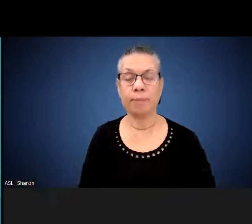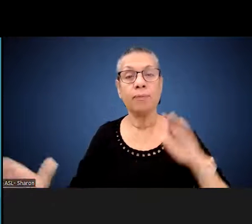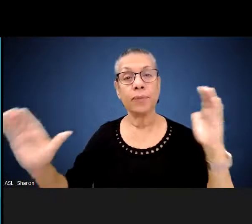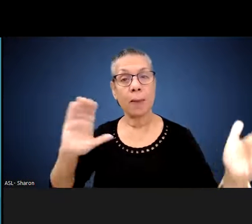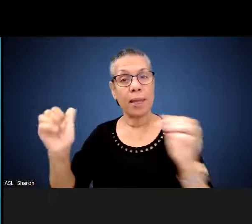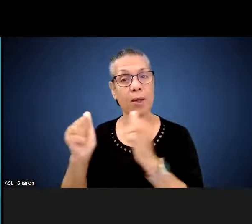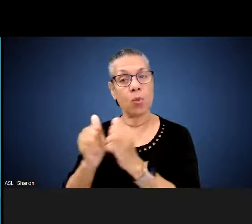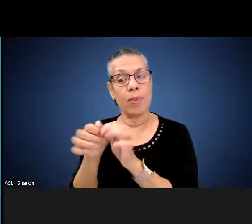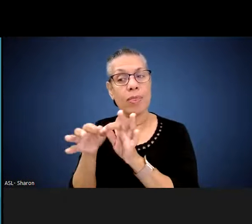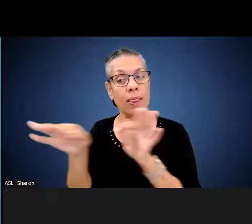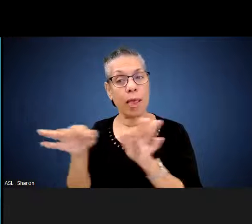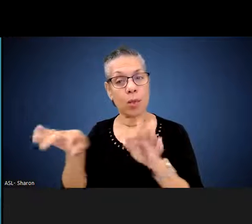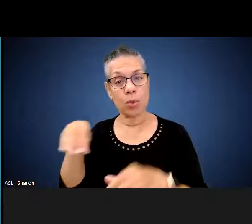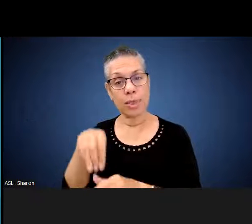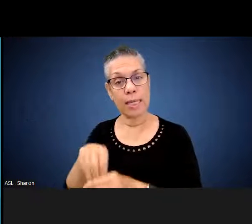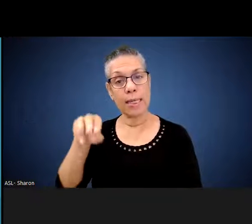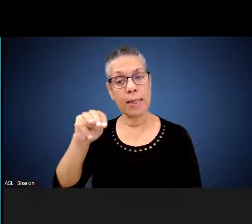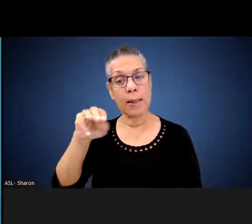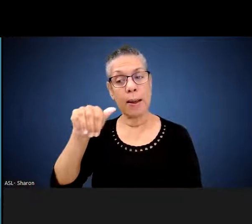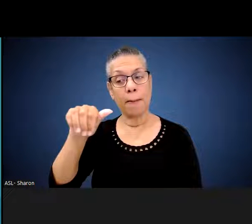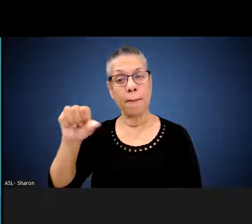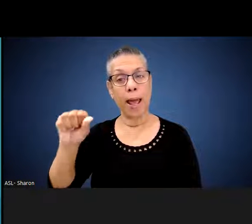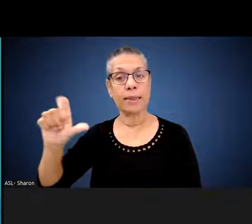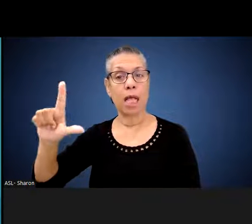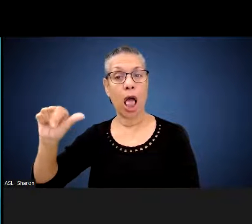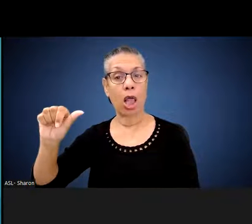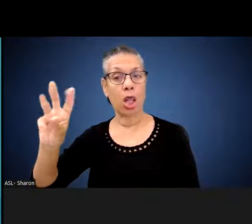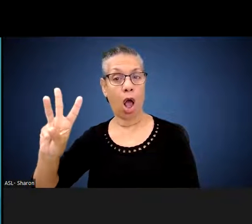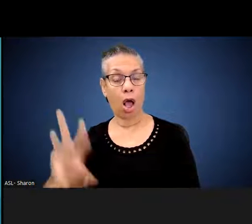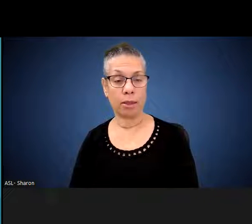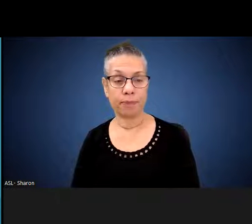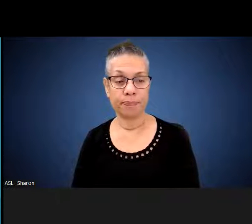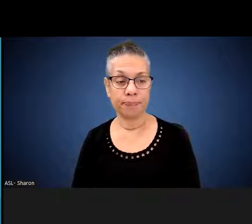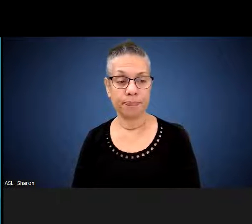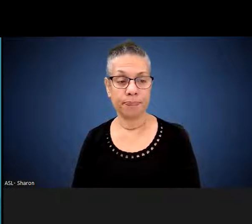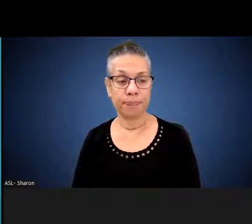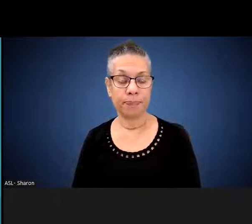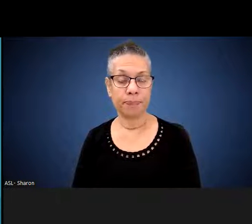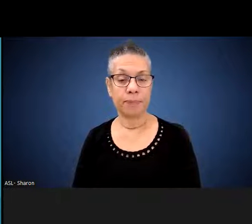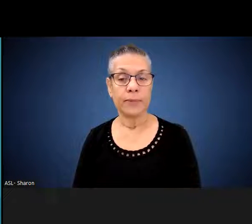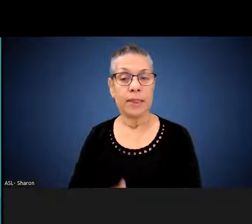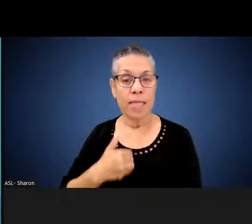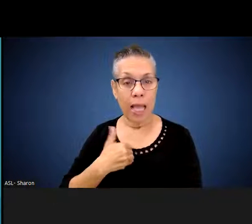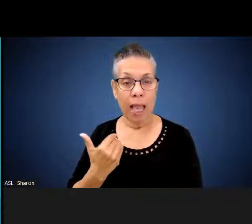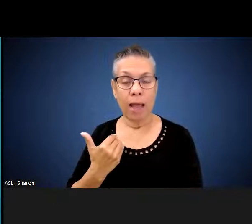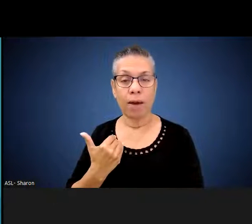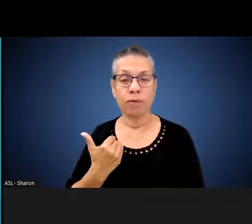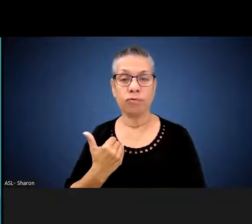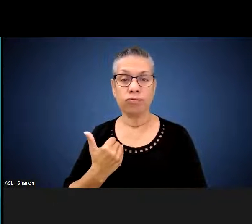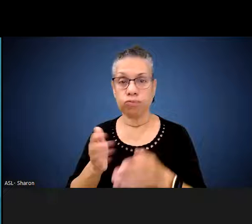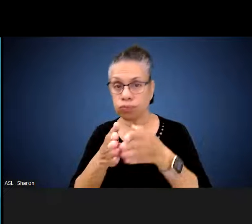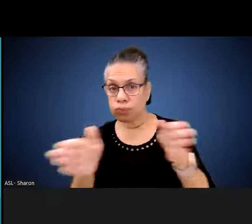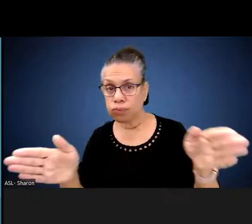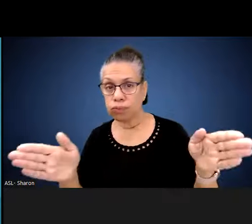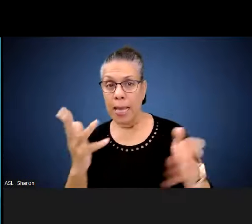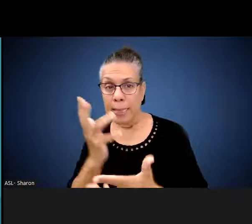the language within the Massachusetts law. In order to provide the greatest amount of regulatory certainty and to align